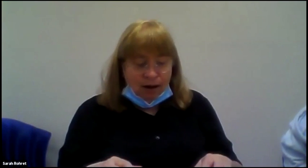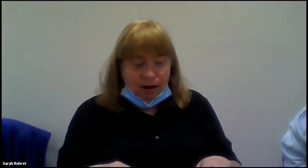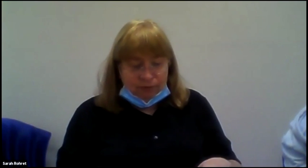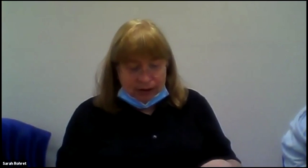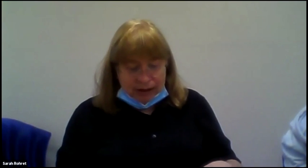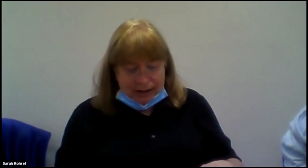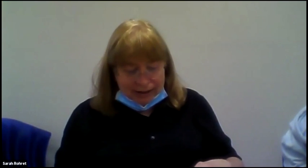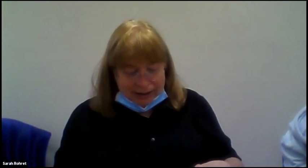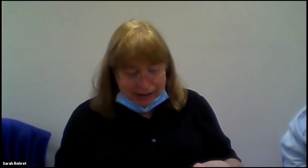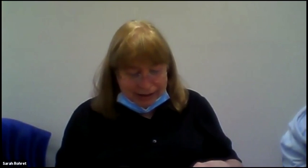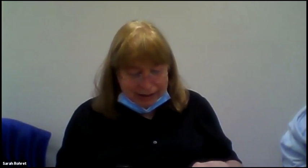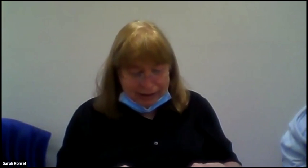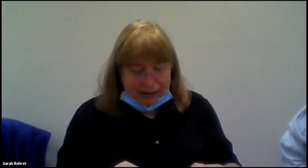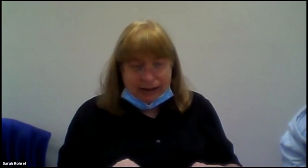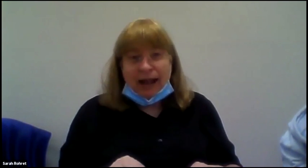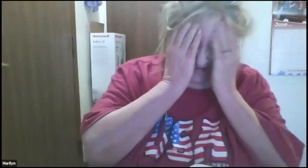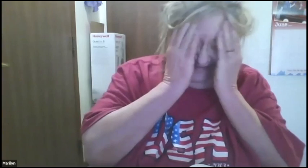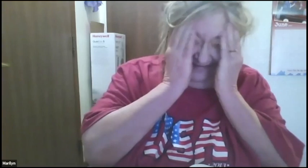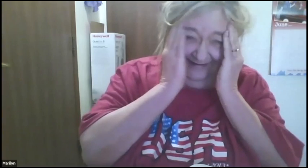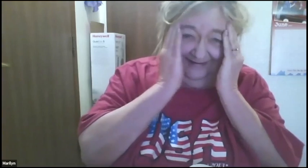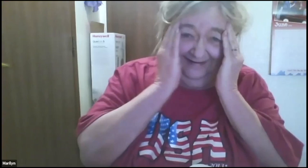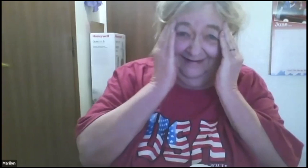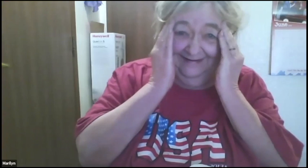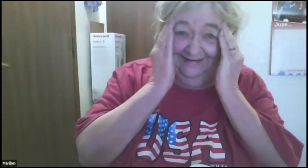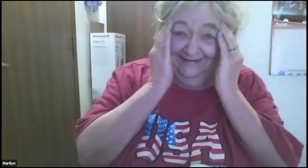off. That's happened.